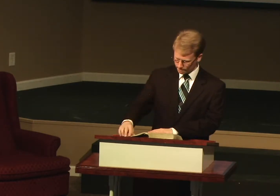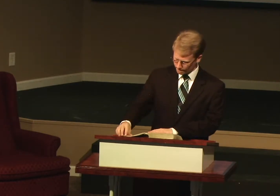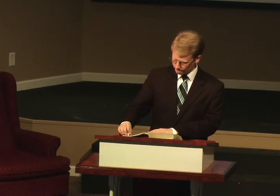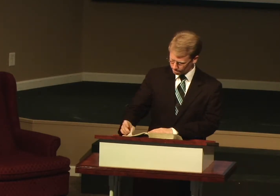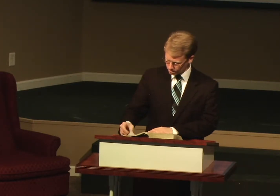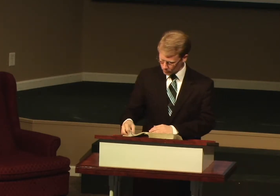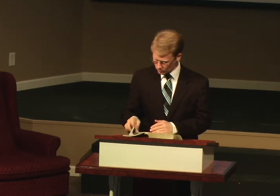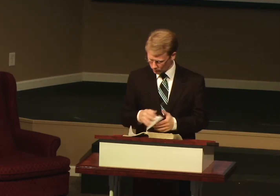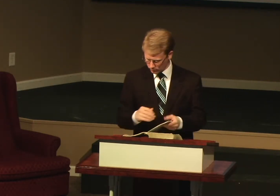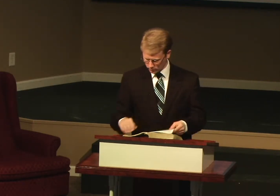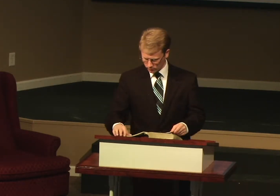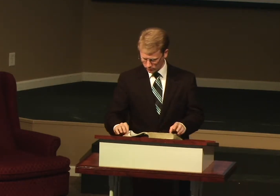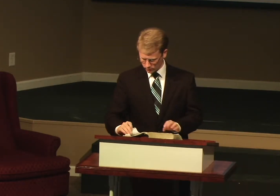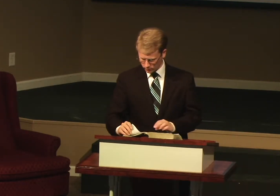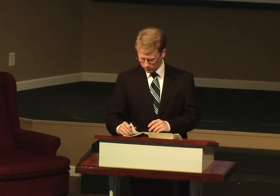verse 19.